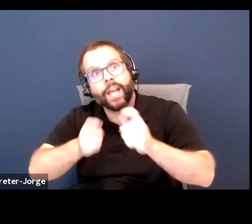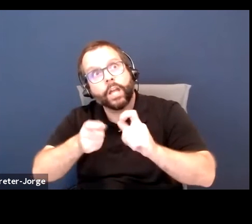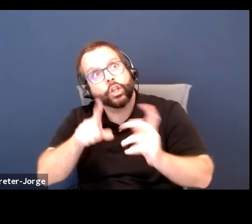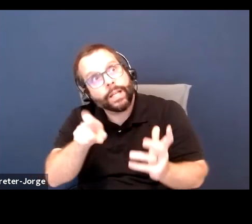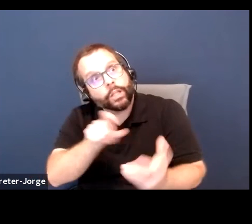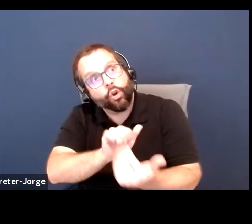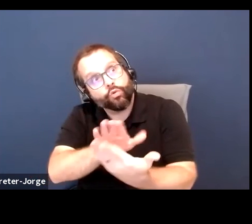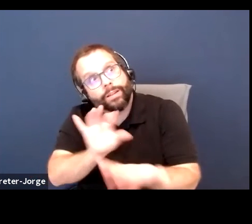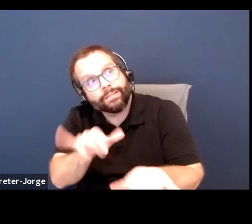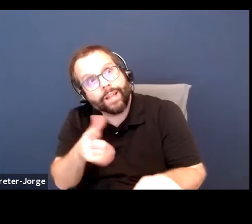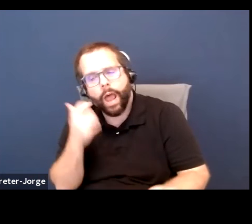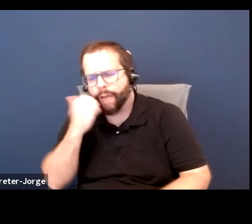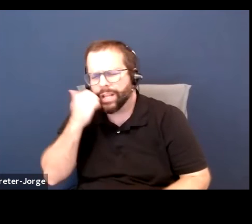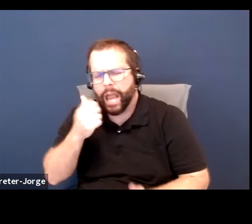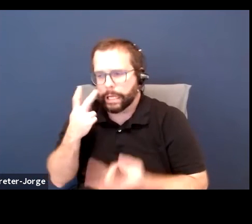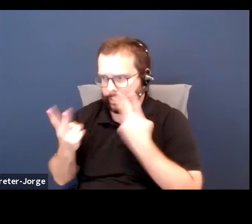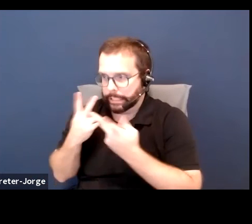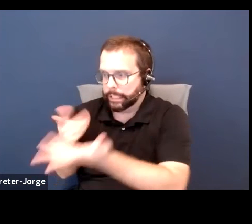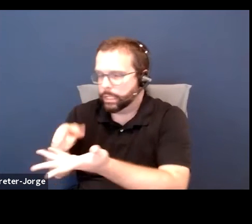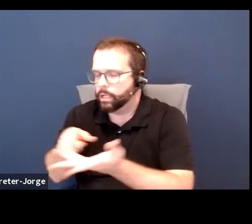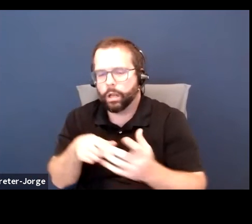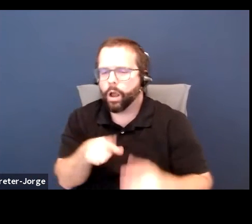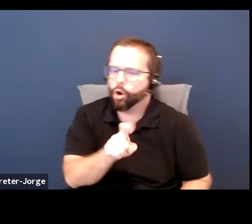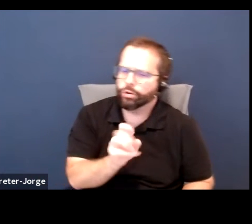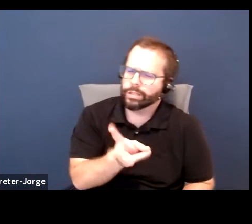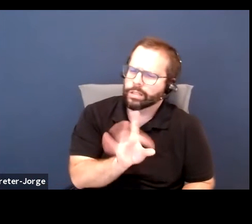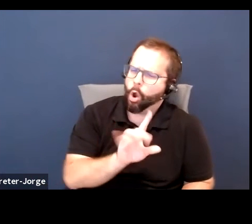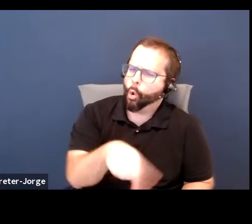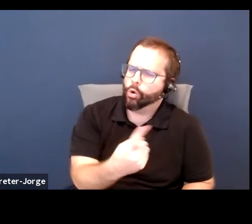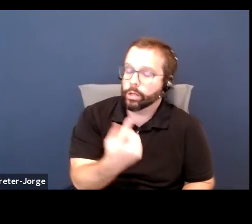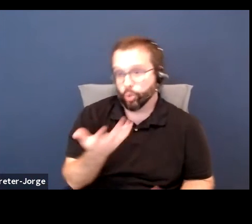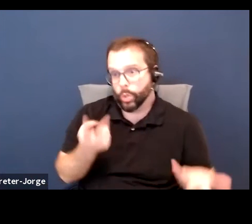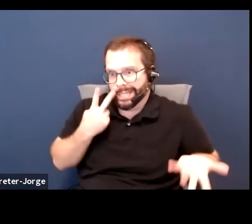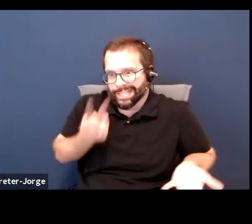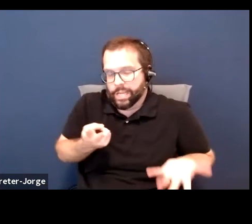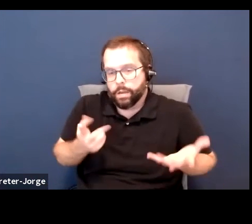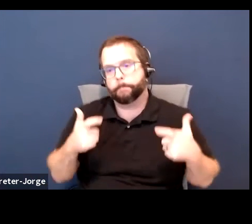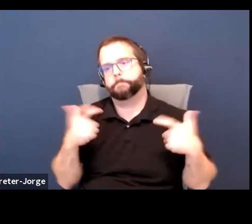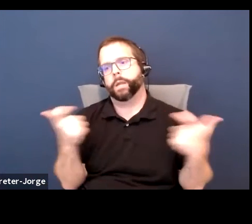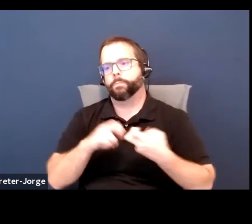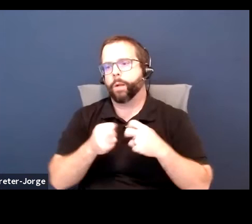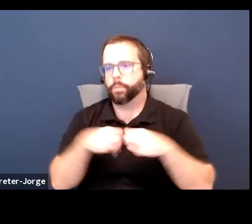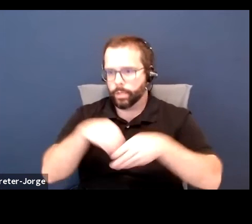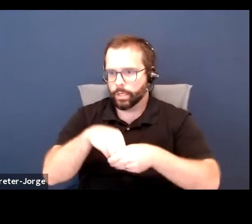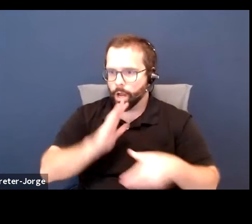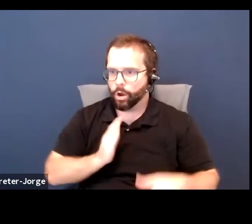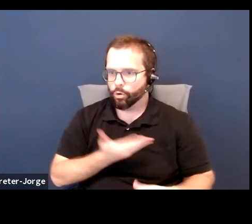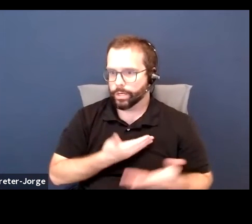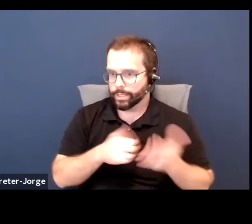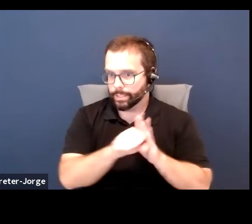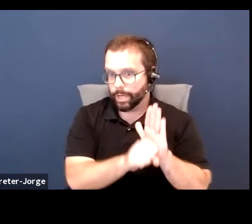So we do have substantial problems within our state, and are very excited to have